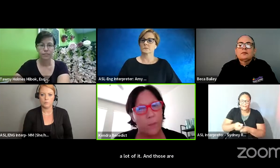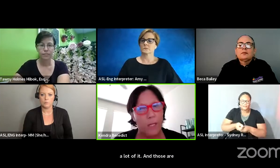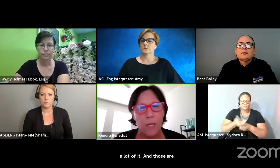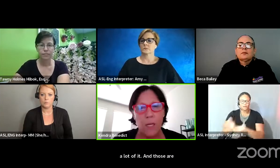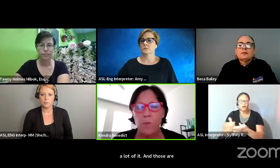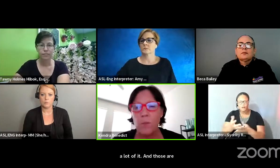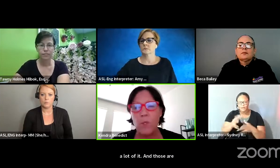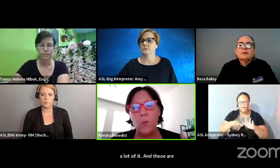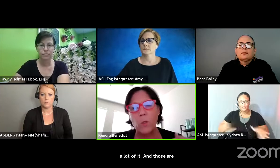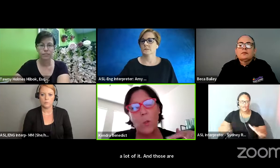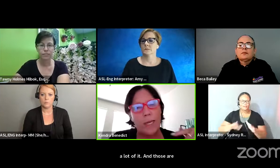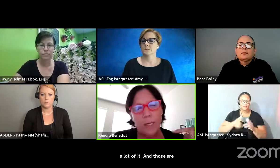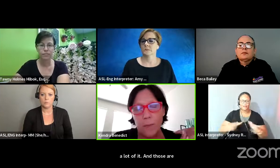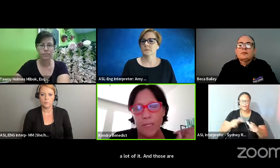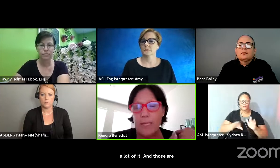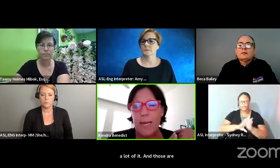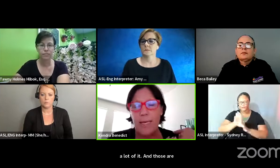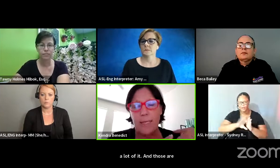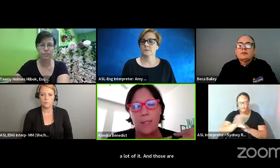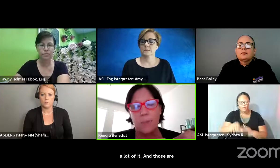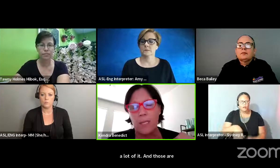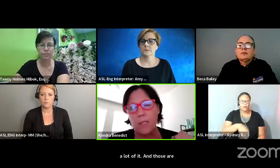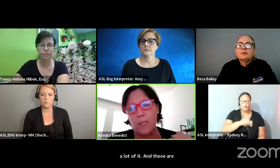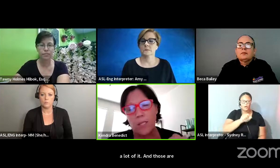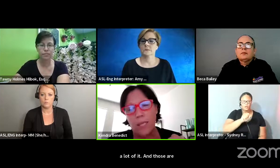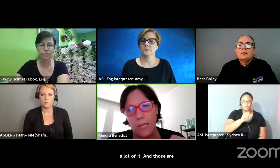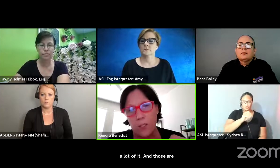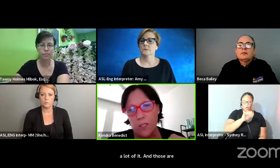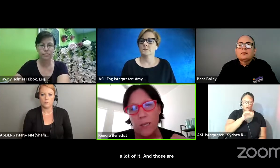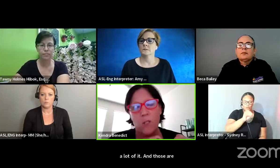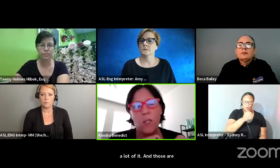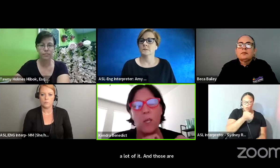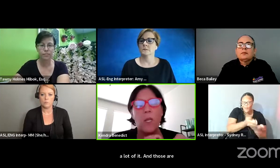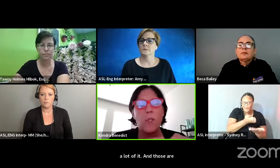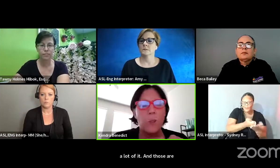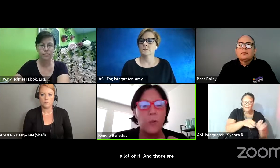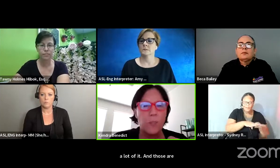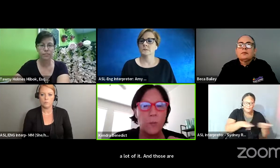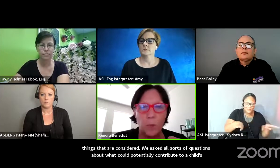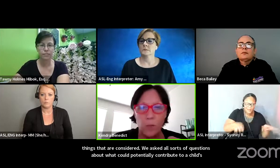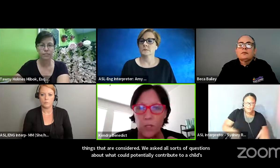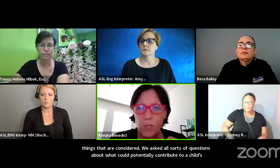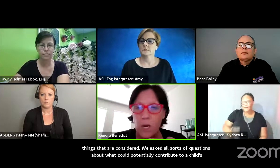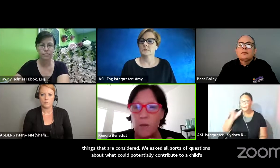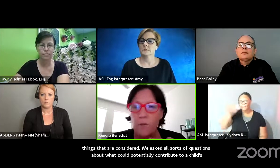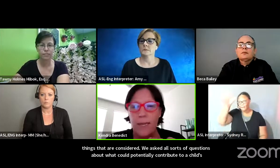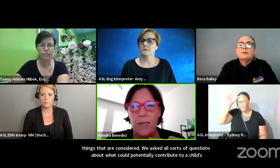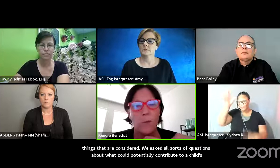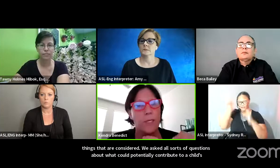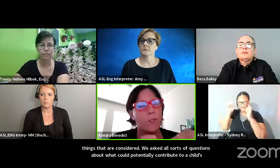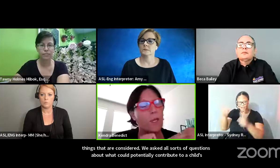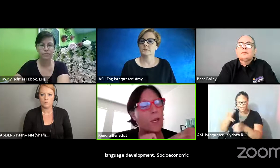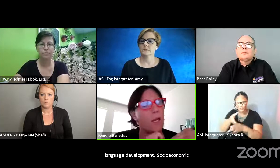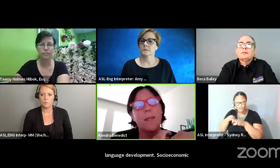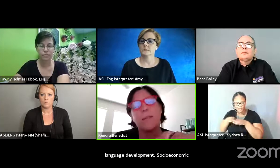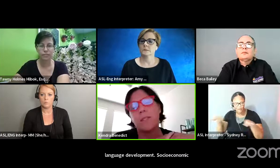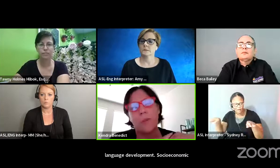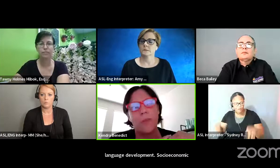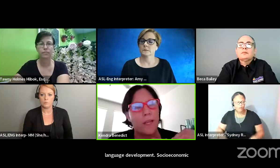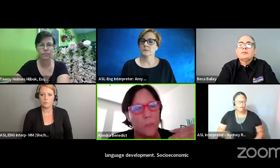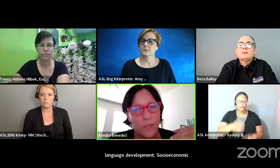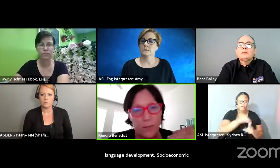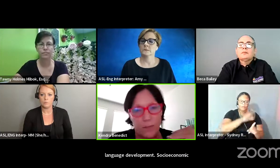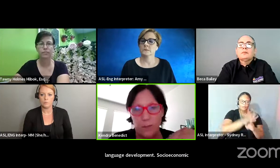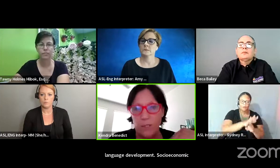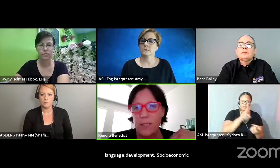language development, from socioeconomic status to parents' education level, to exposure of language,